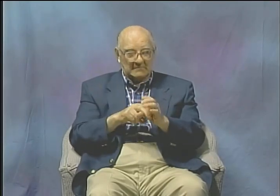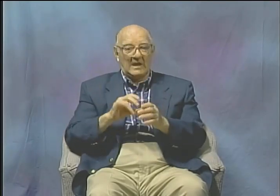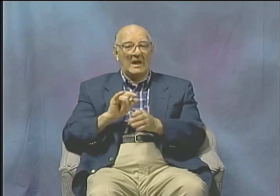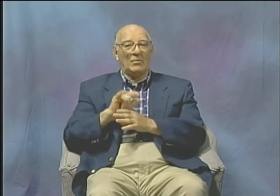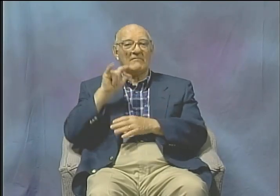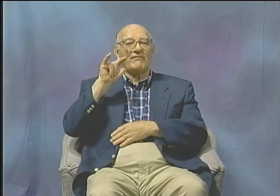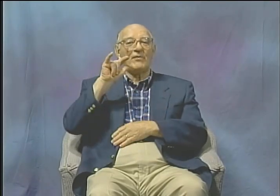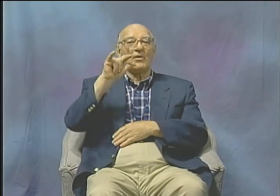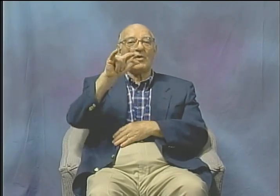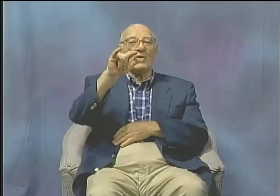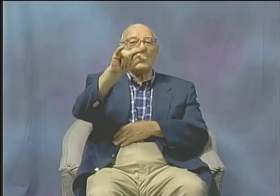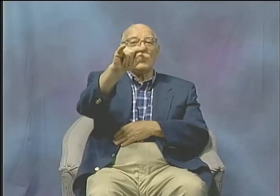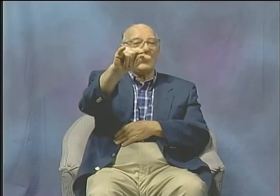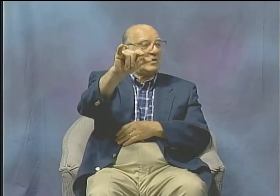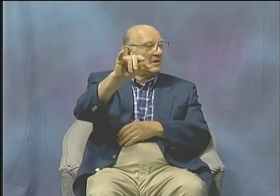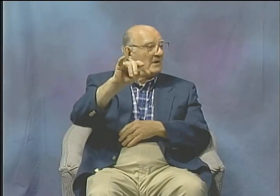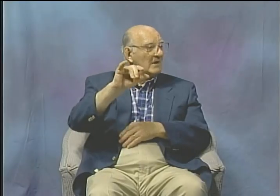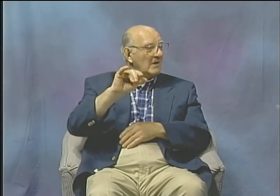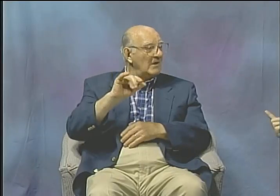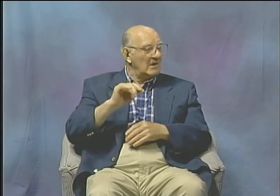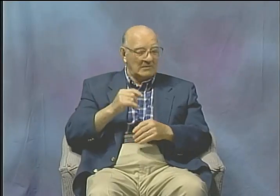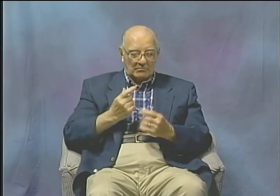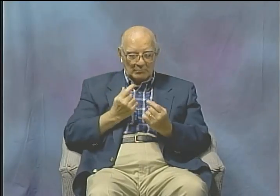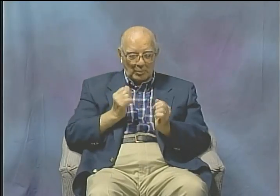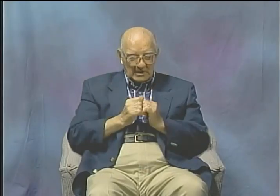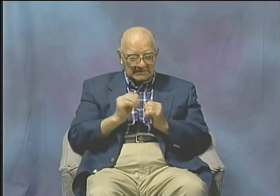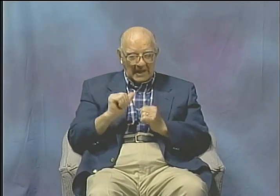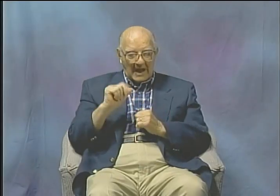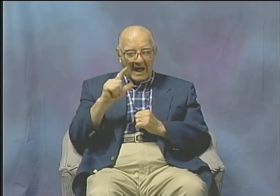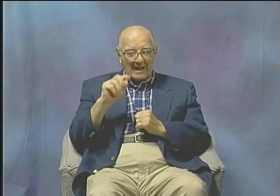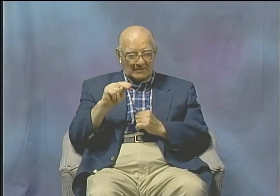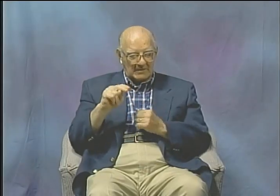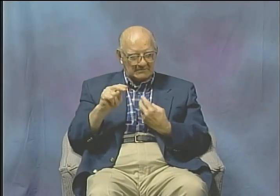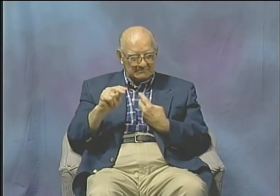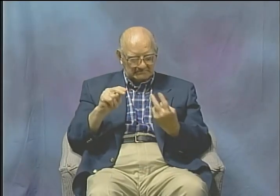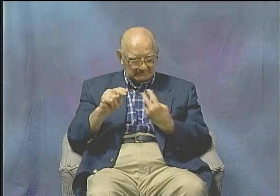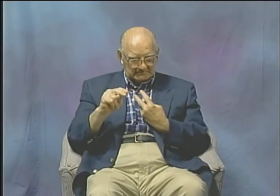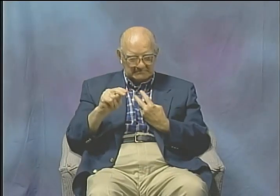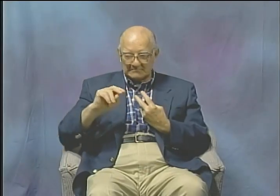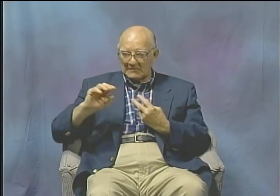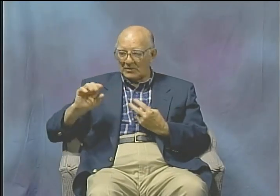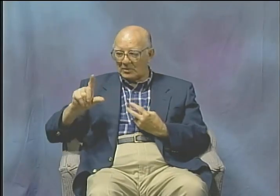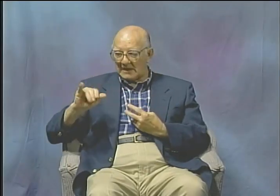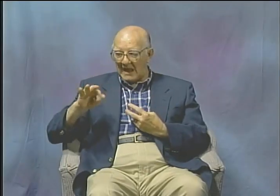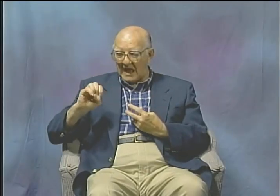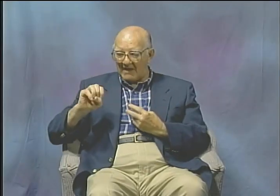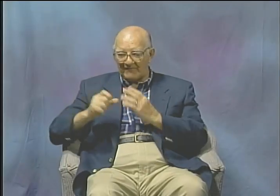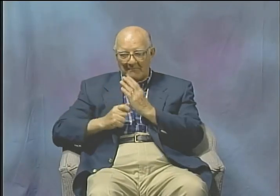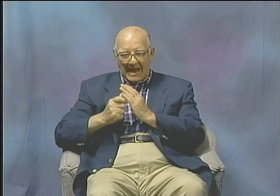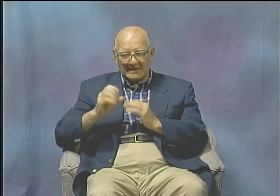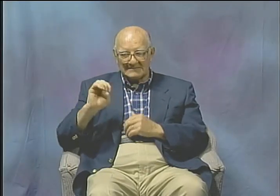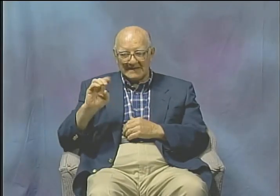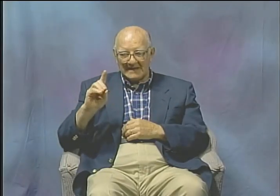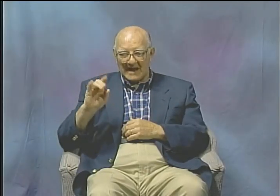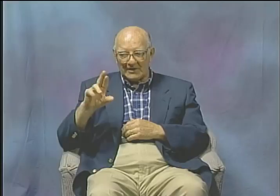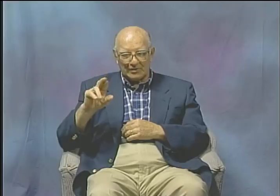And we follow with Alton, with the Life magazine editor